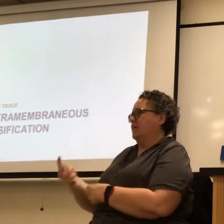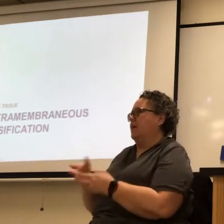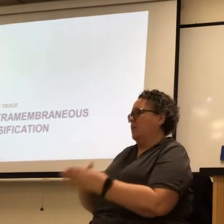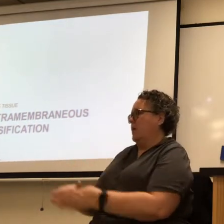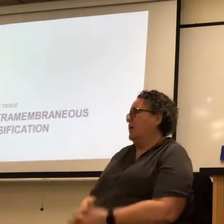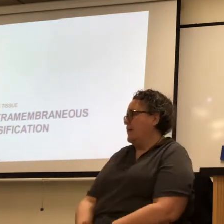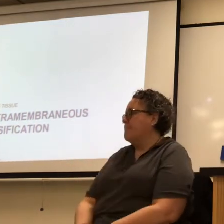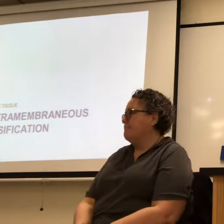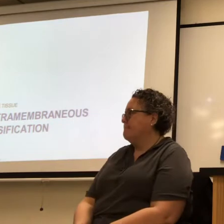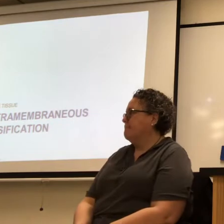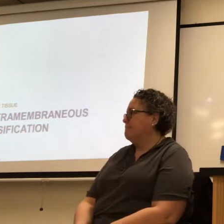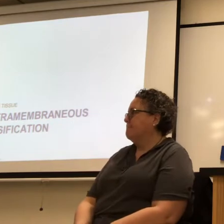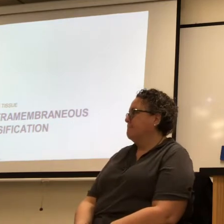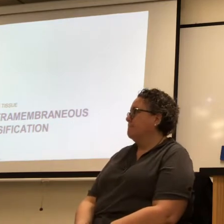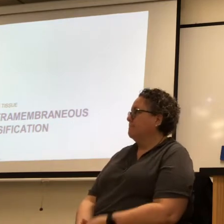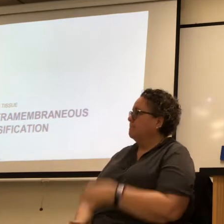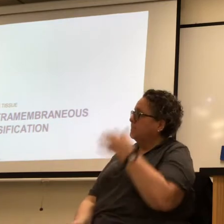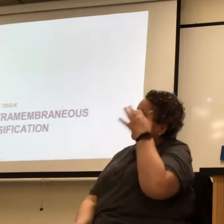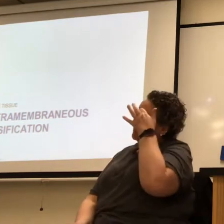Ossification.